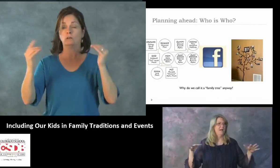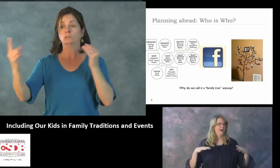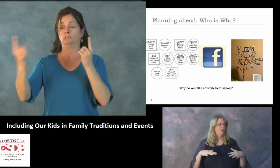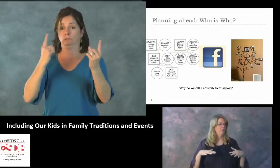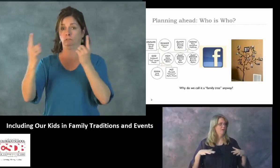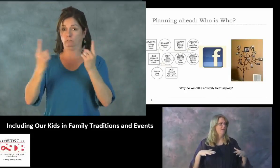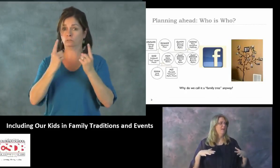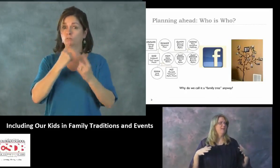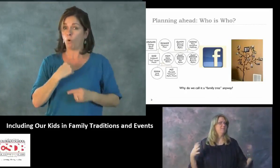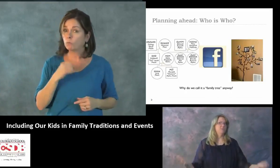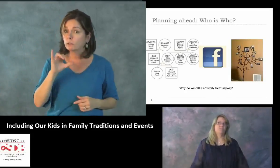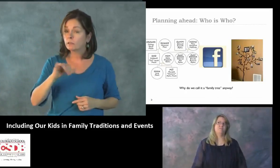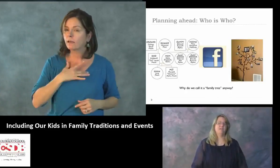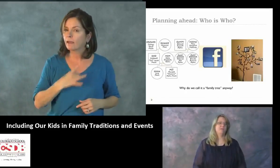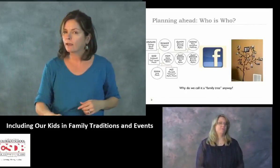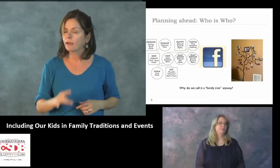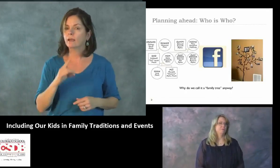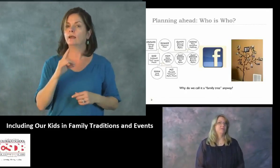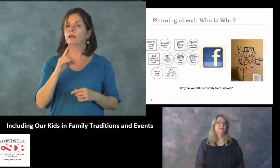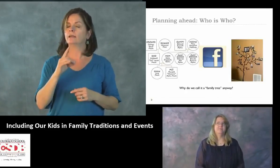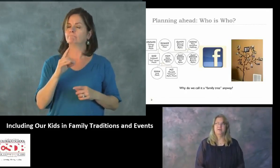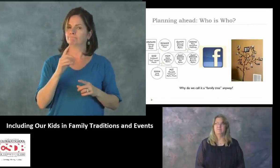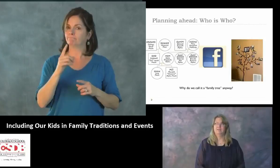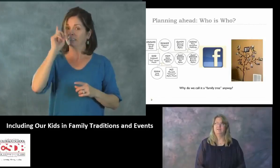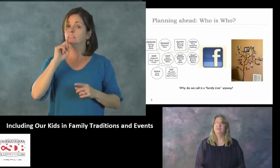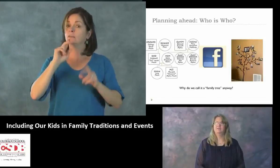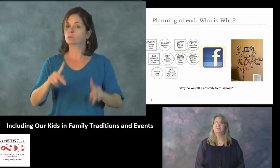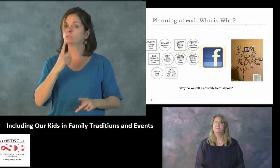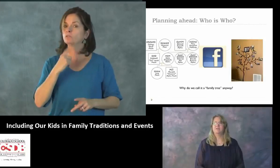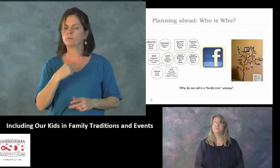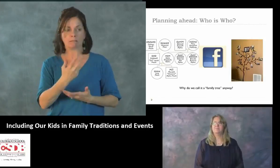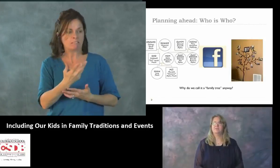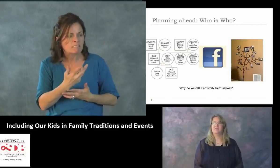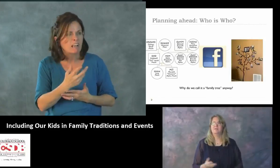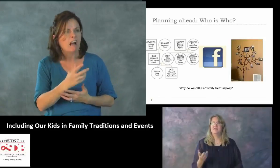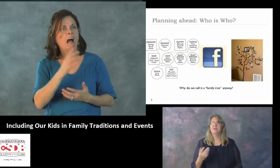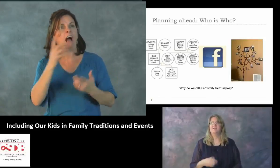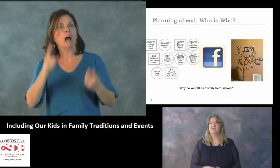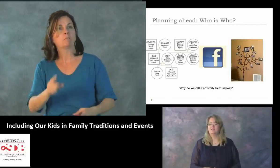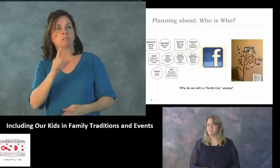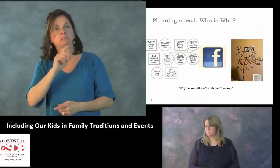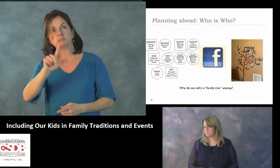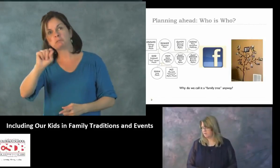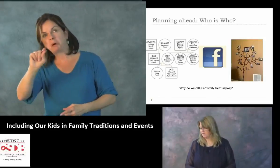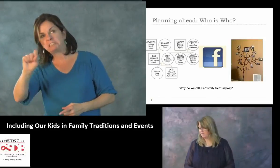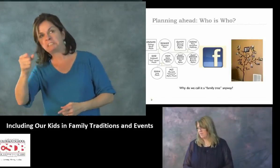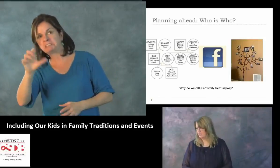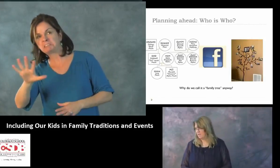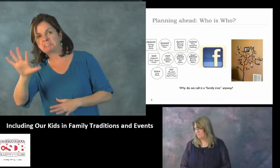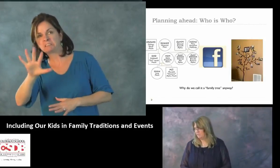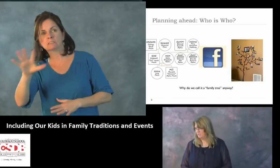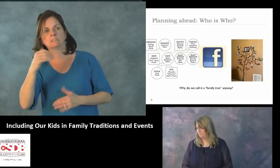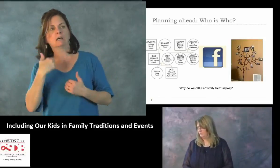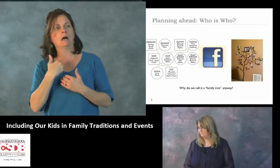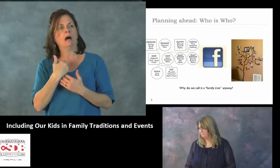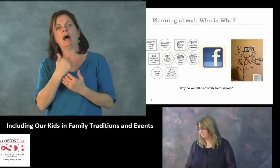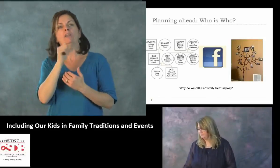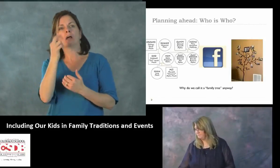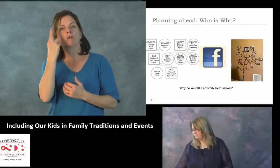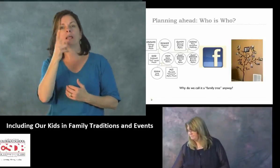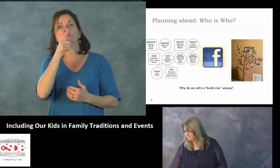and how, especially if they had a really big family. So that's something that can jumpstart that knowledge.